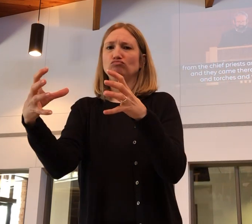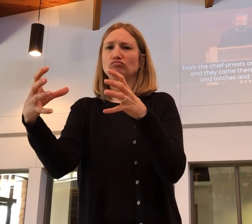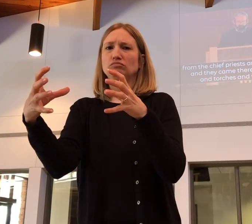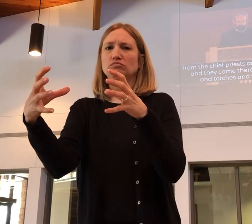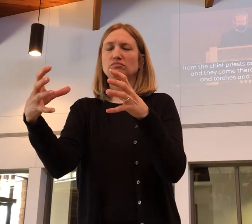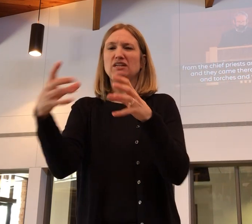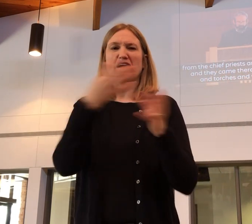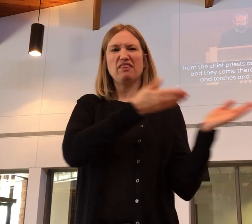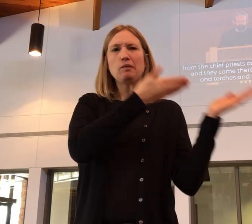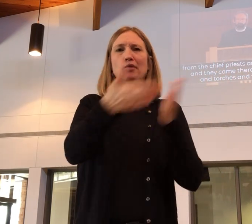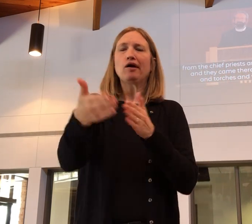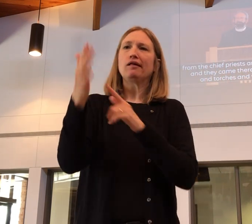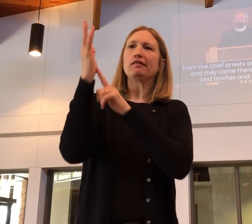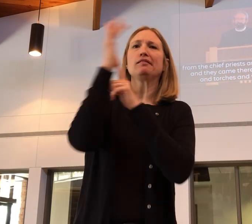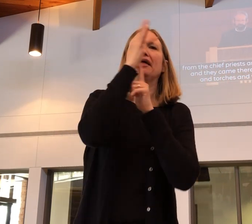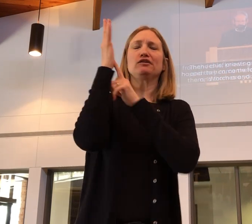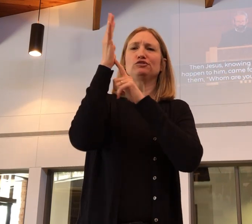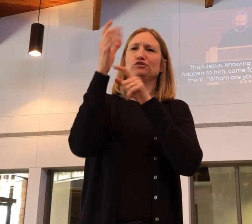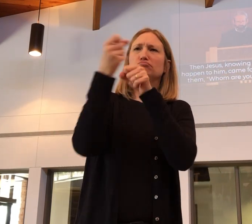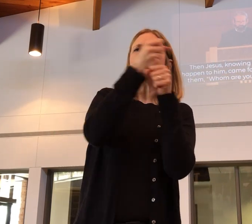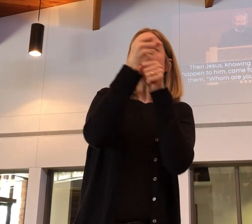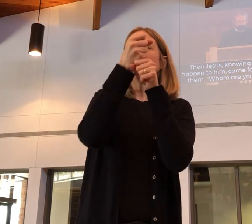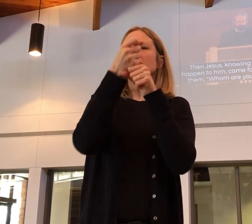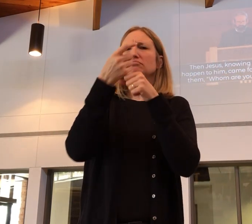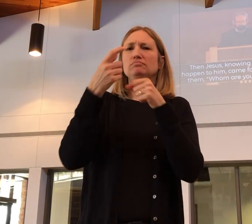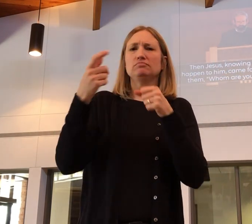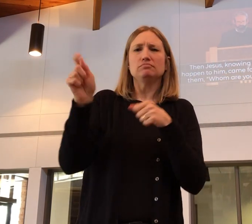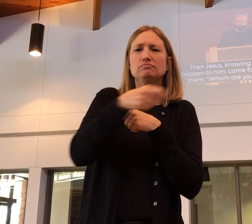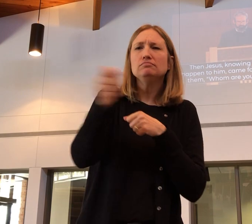with lanterns and torches and weapons.